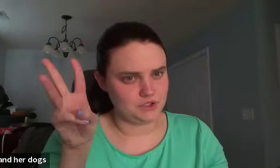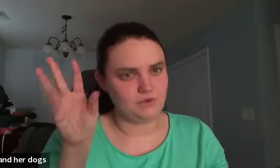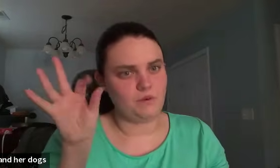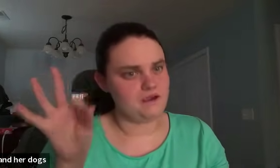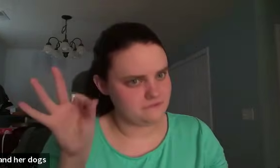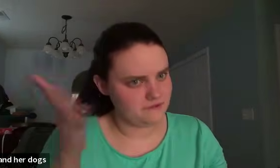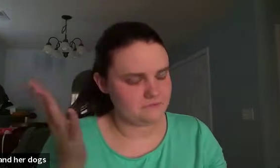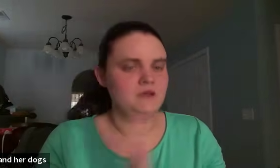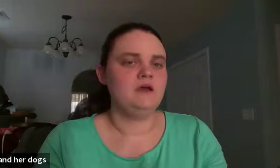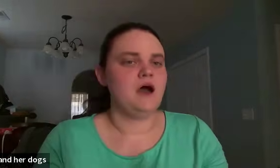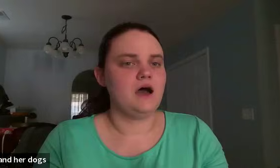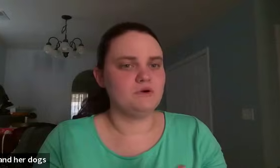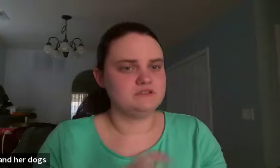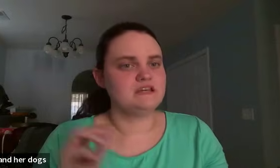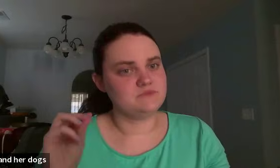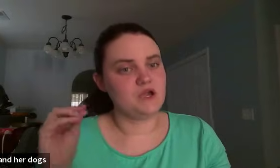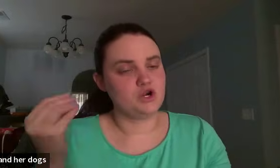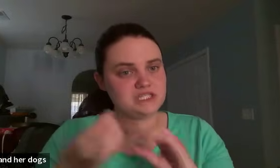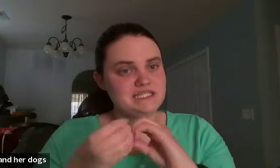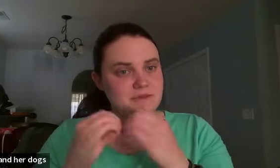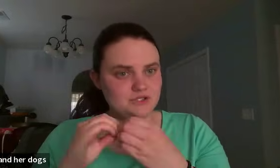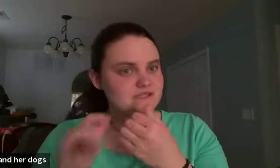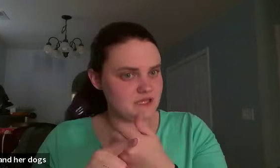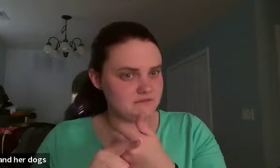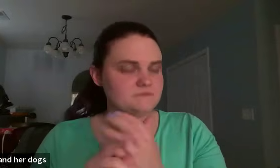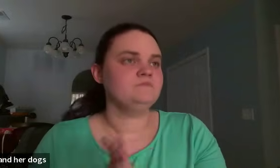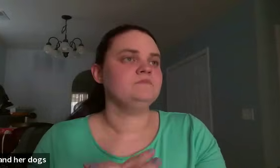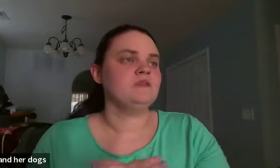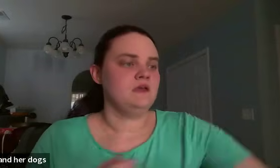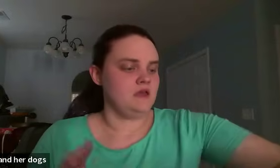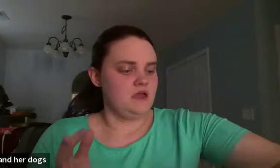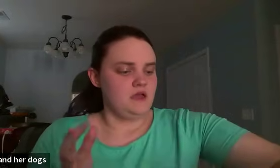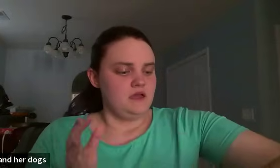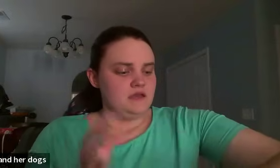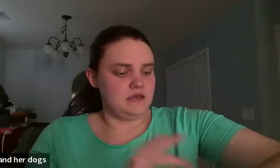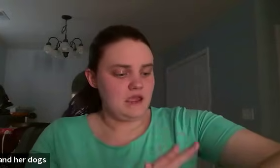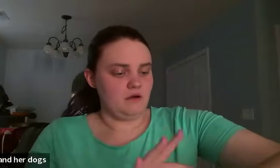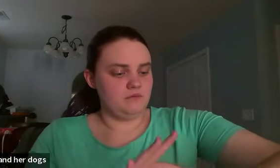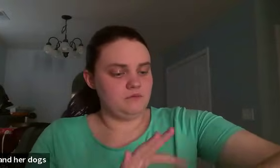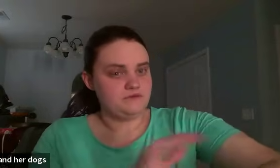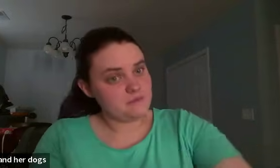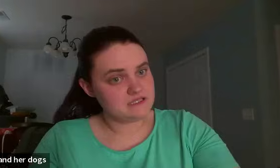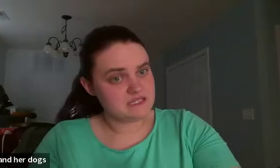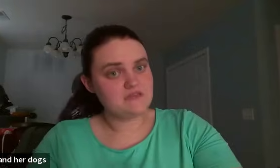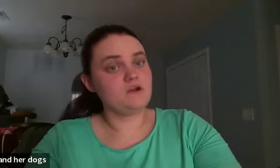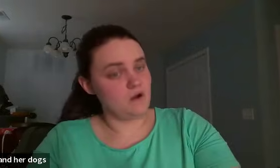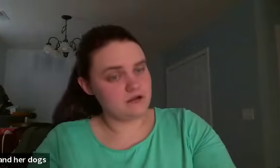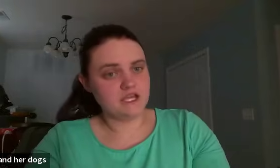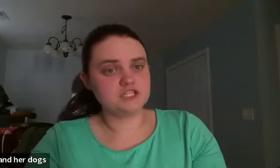W or F in them. Most of the times they are just numbers themselves. Now, with that being said, there are occasions